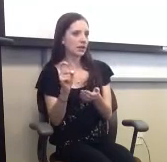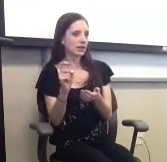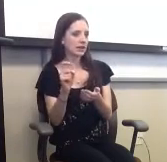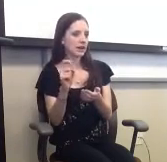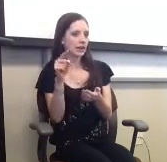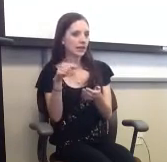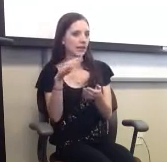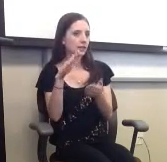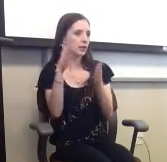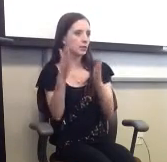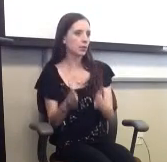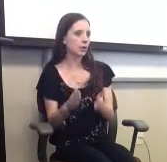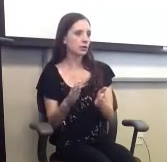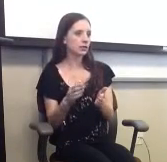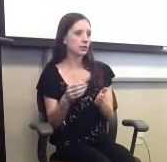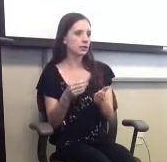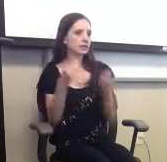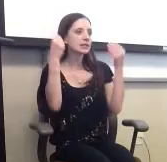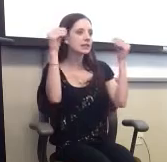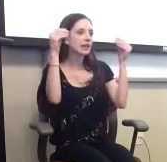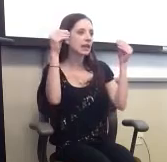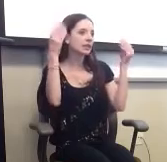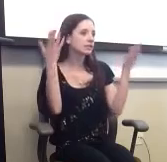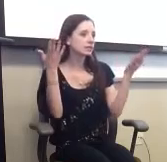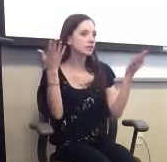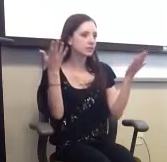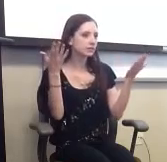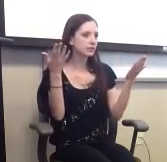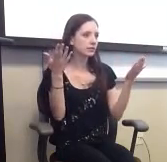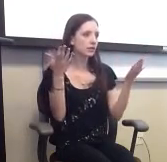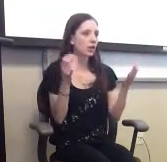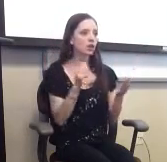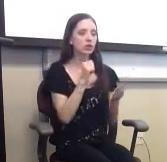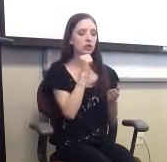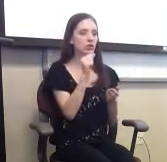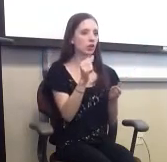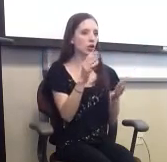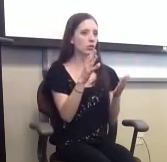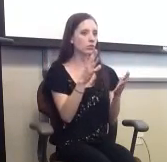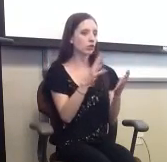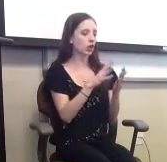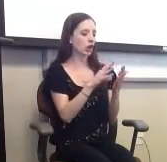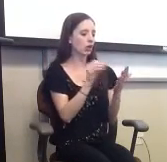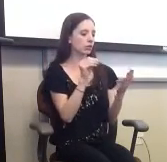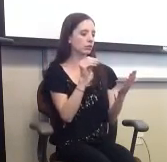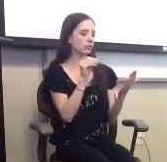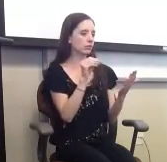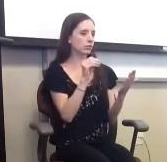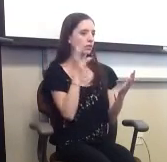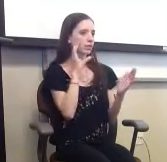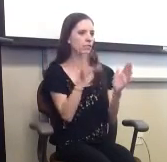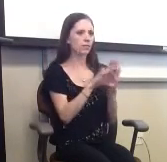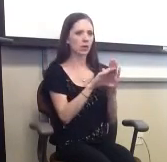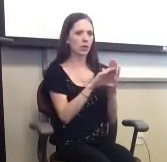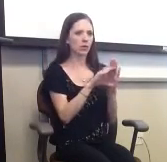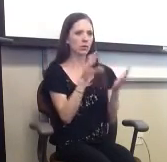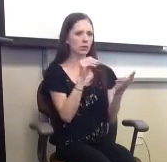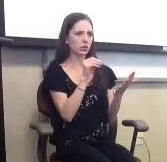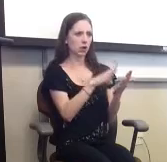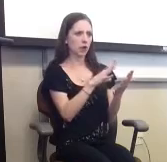Do not photocopy a prescription. If your client gives you a photocopy of a prescription, give it back, or shred